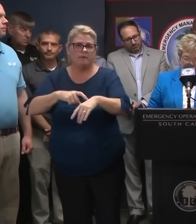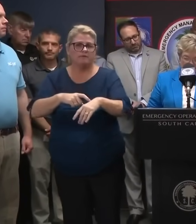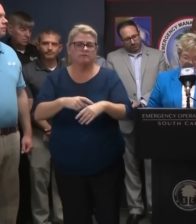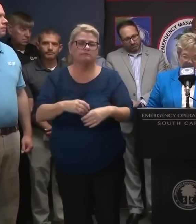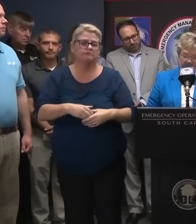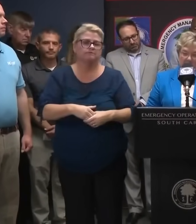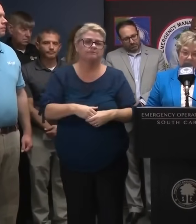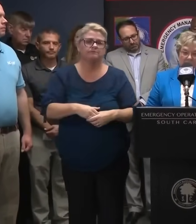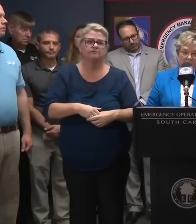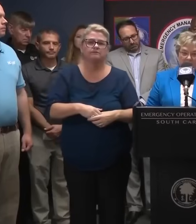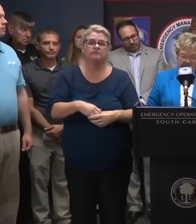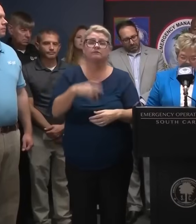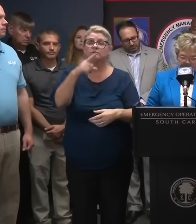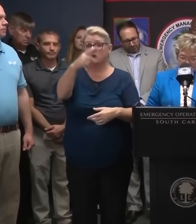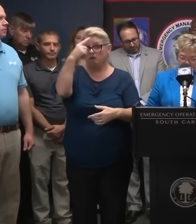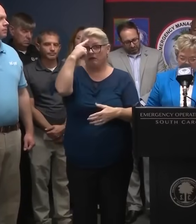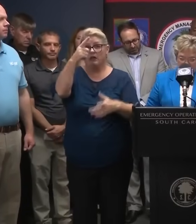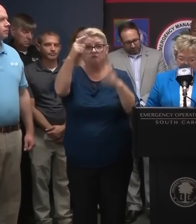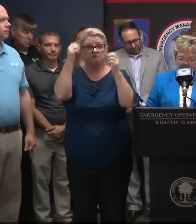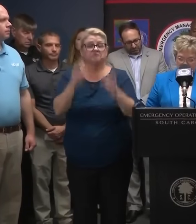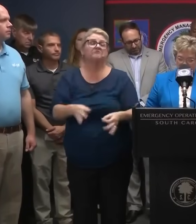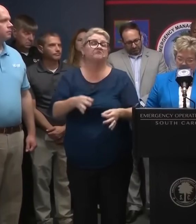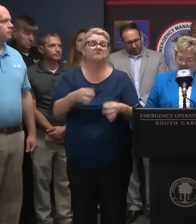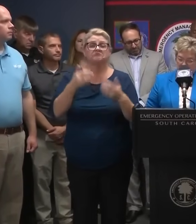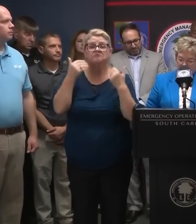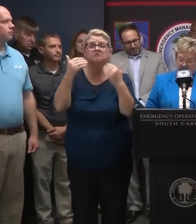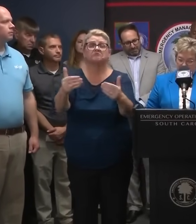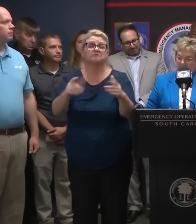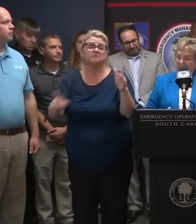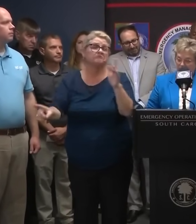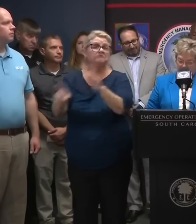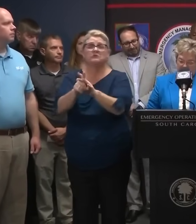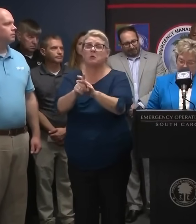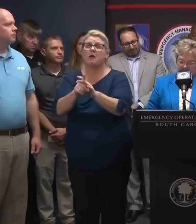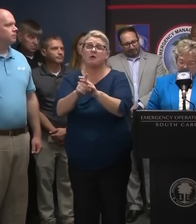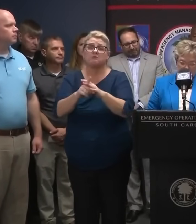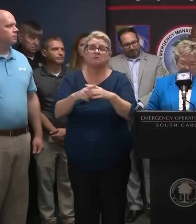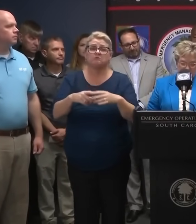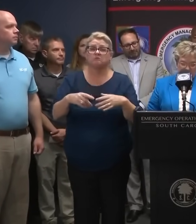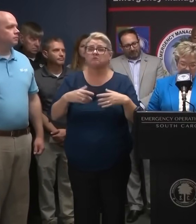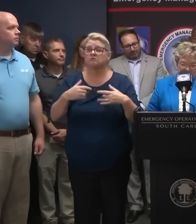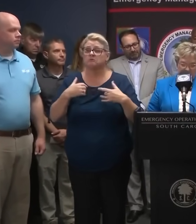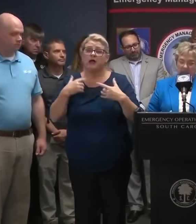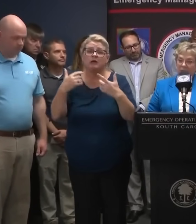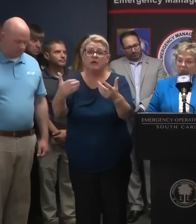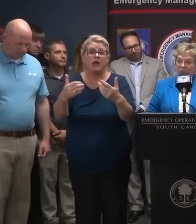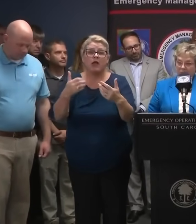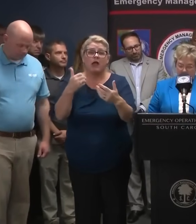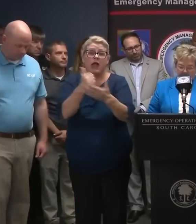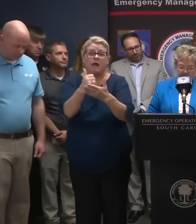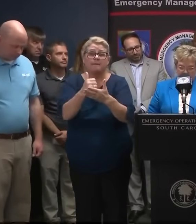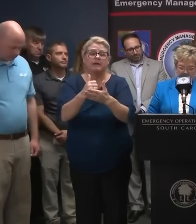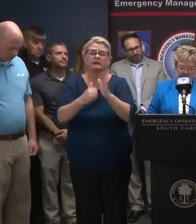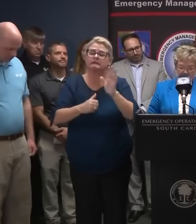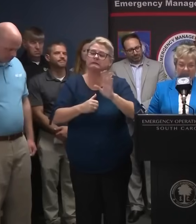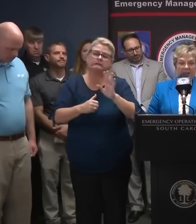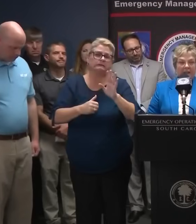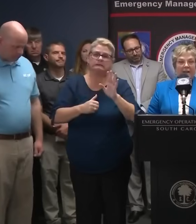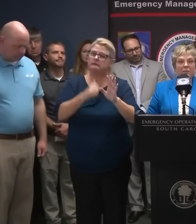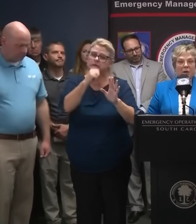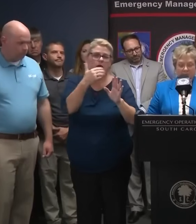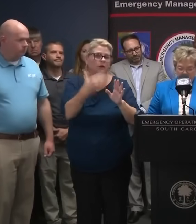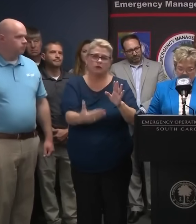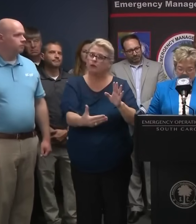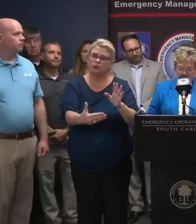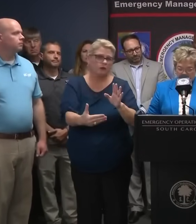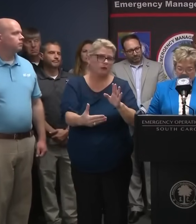Please do not self-deploy, as unexpectedly showing up at a location will create an additional burden for first responders.